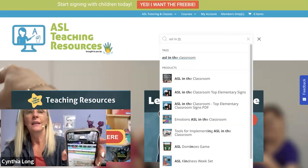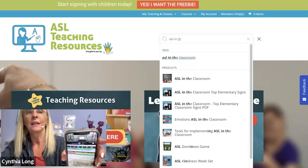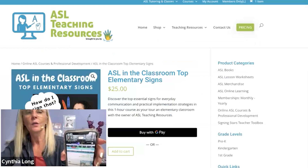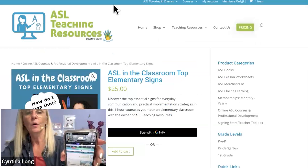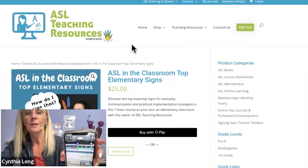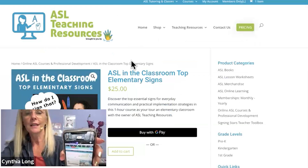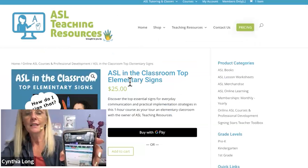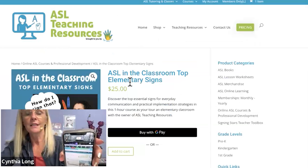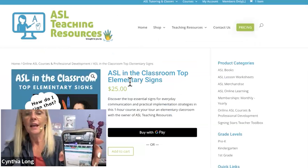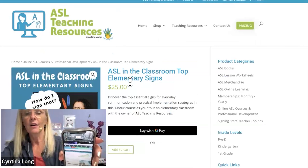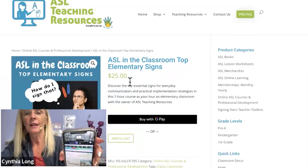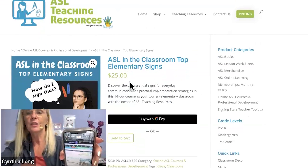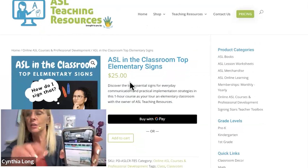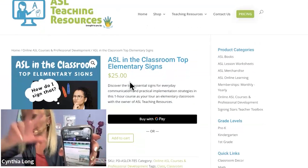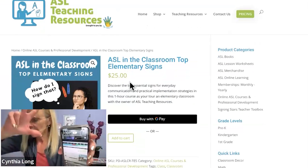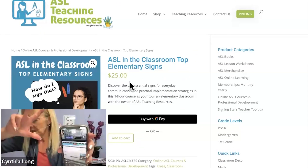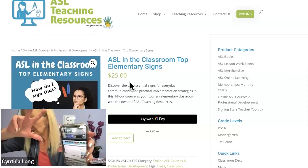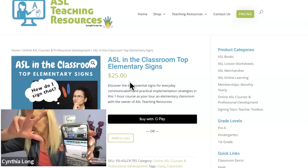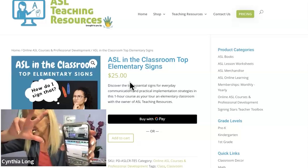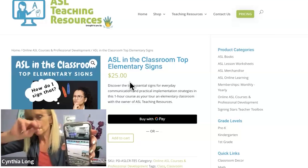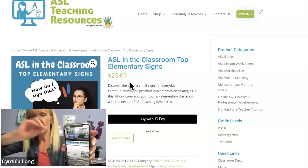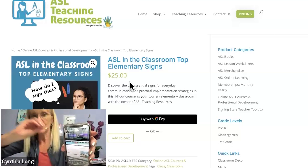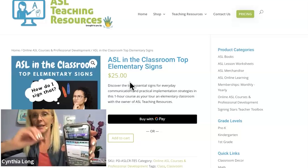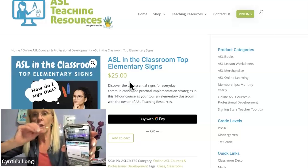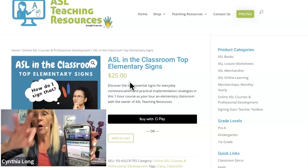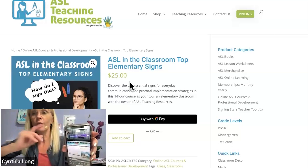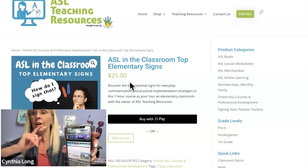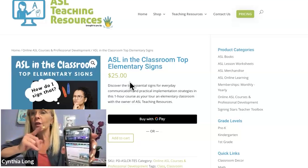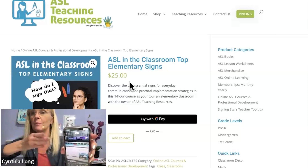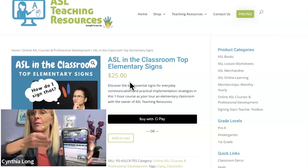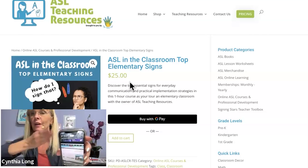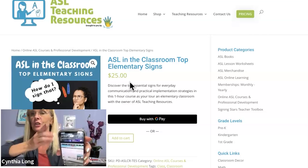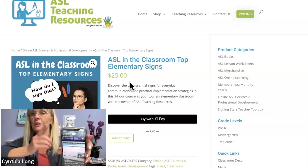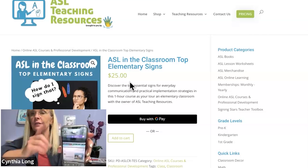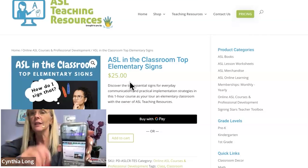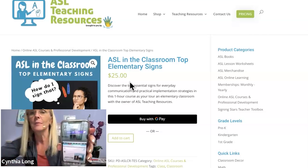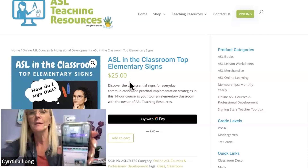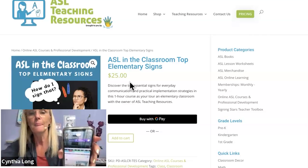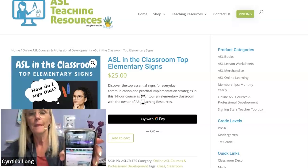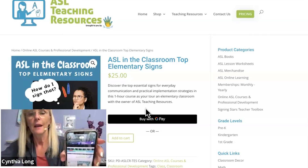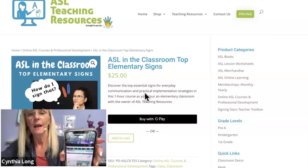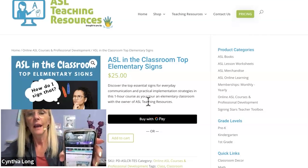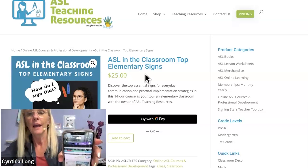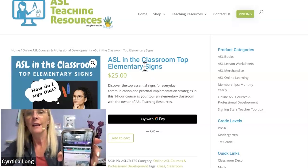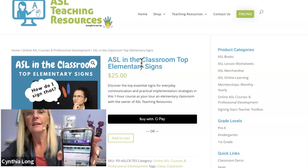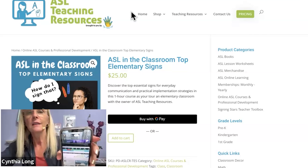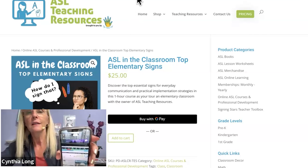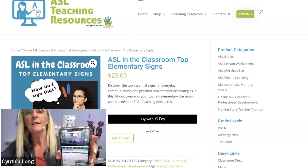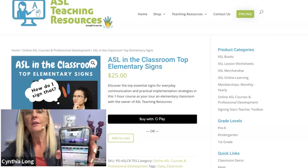getting the course at a discount. That's 30% off, and you get professional development. And you